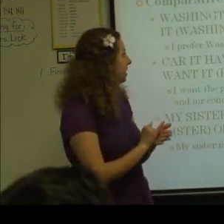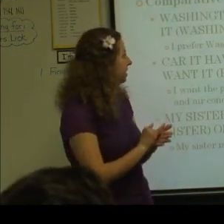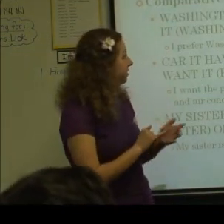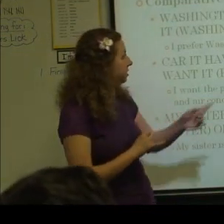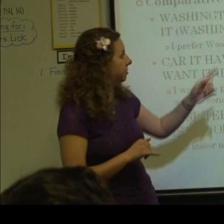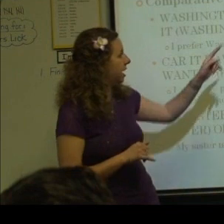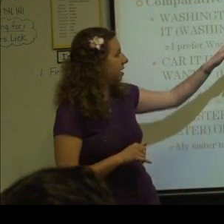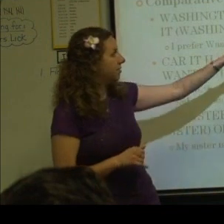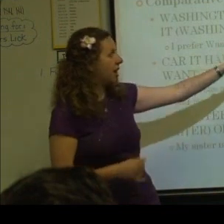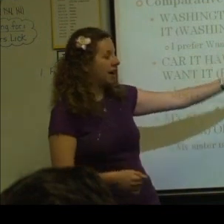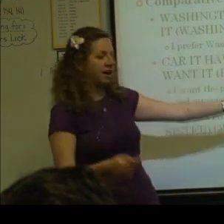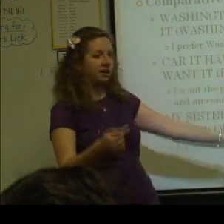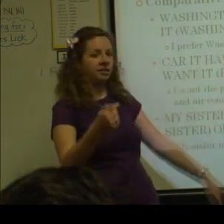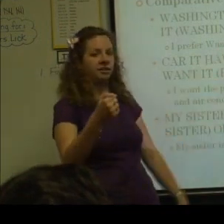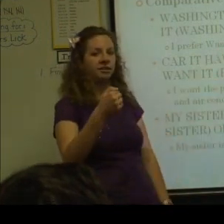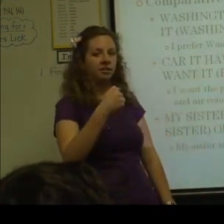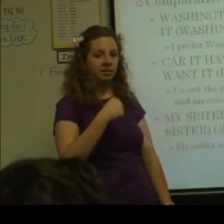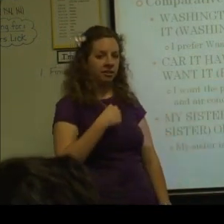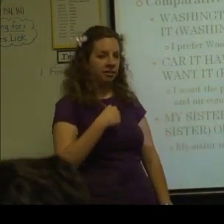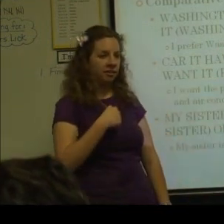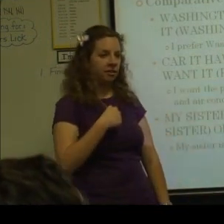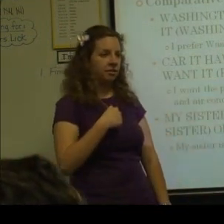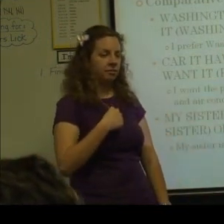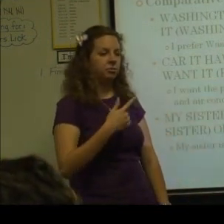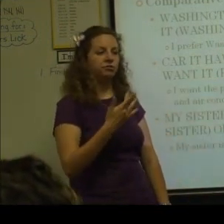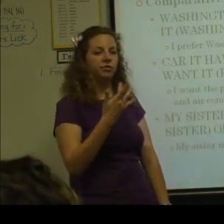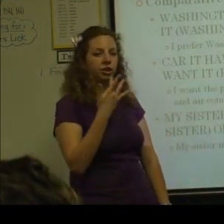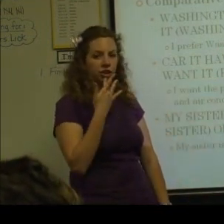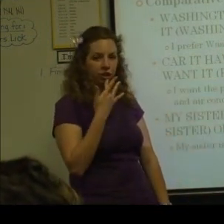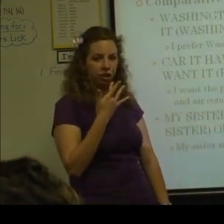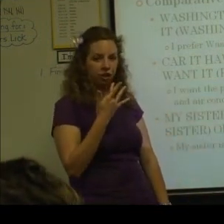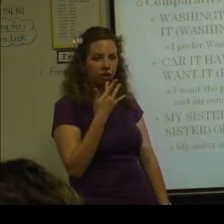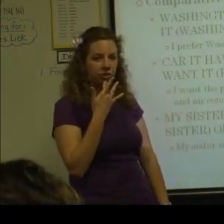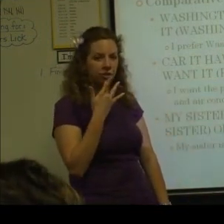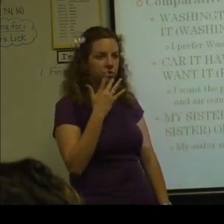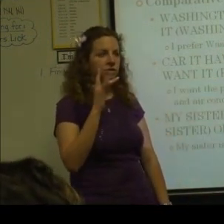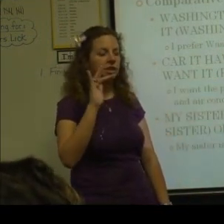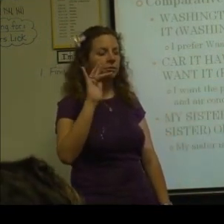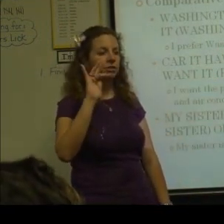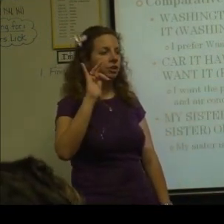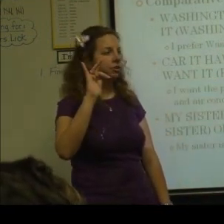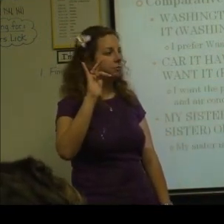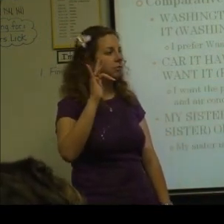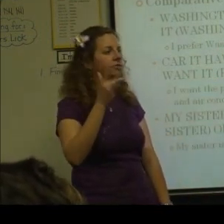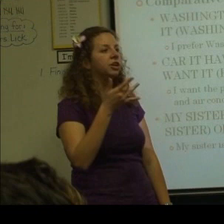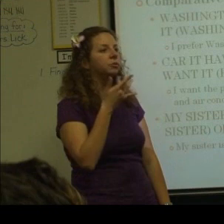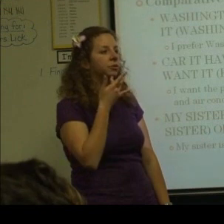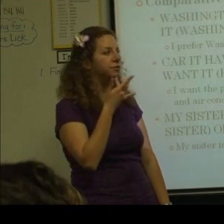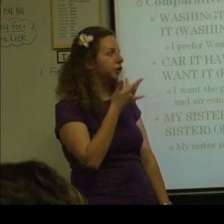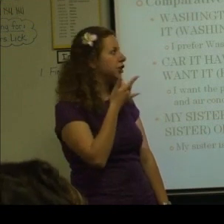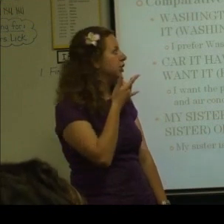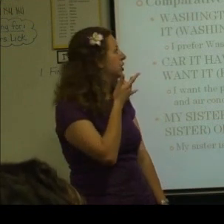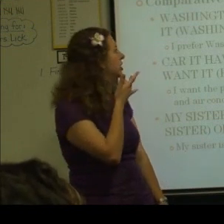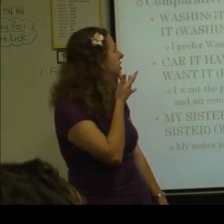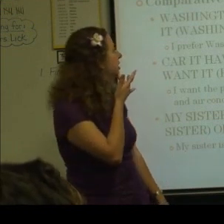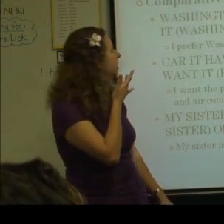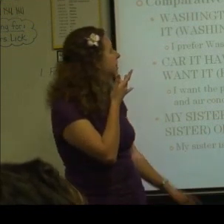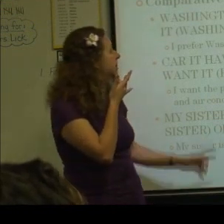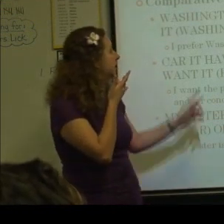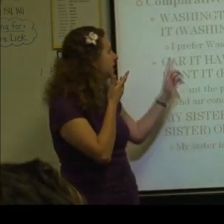Okay, and then we have I, and prefer, just like with your middle finger, prefer.